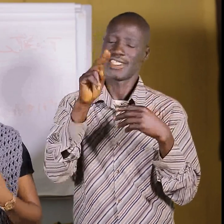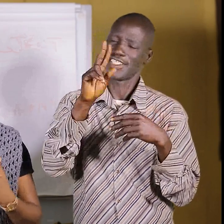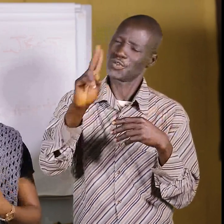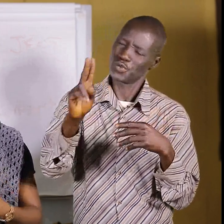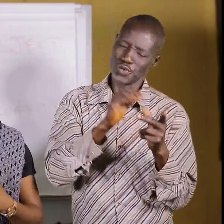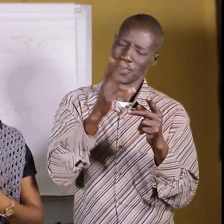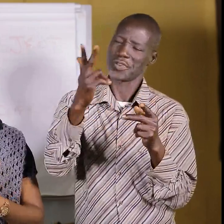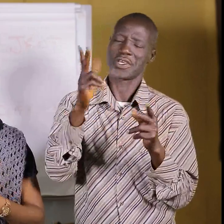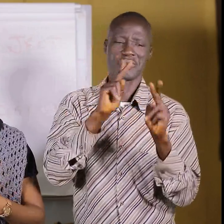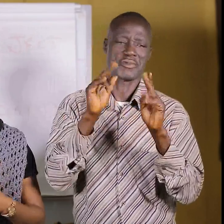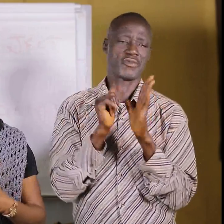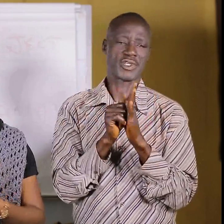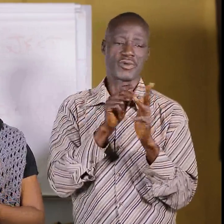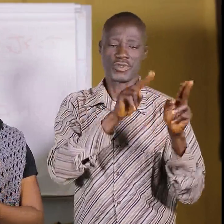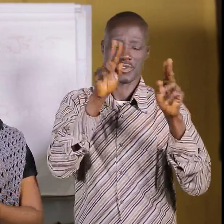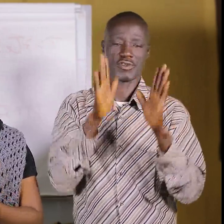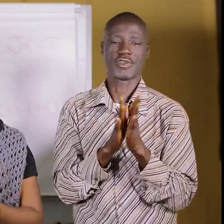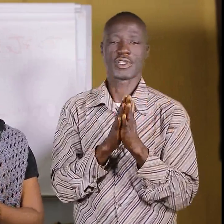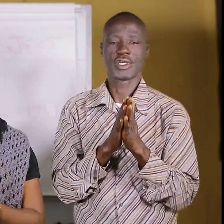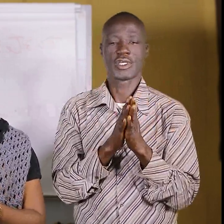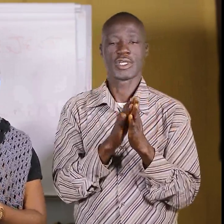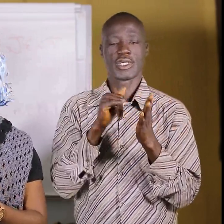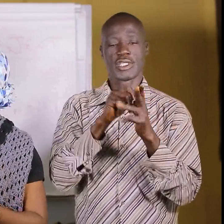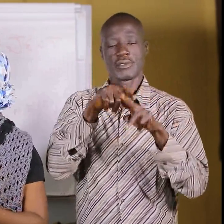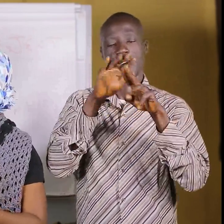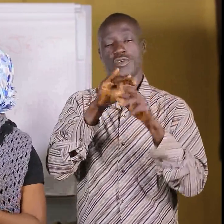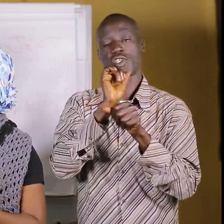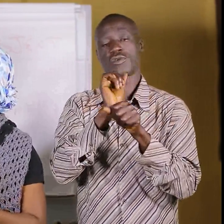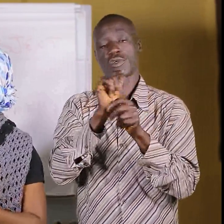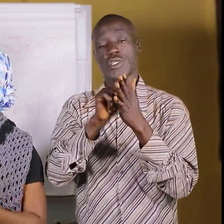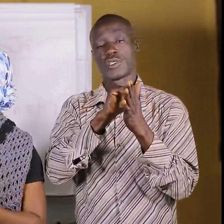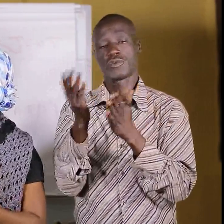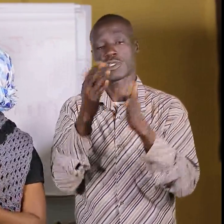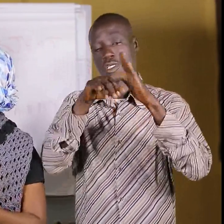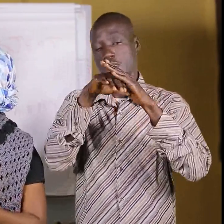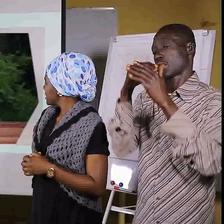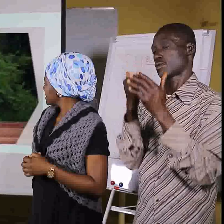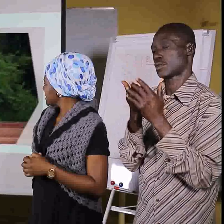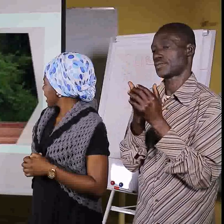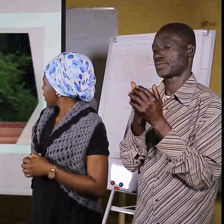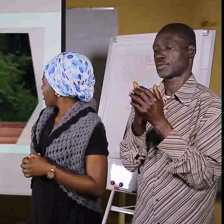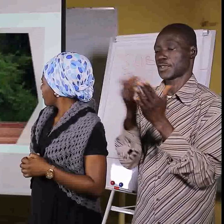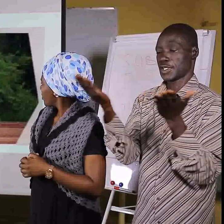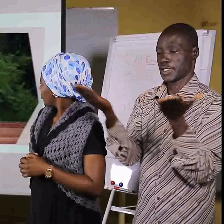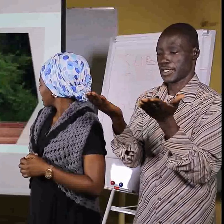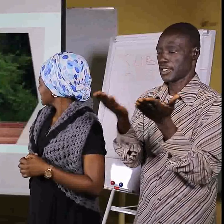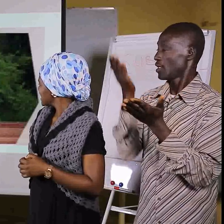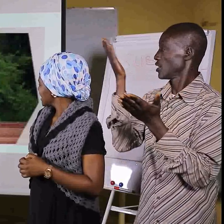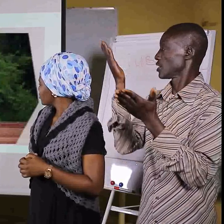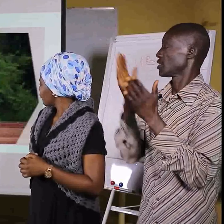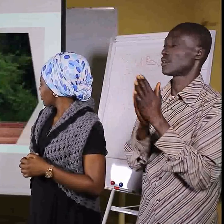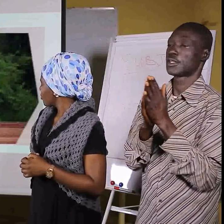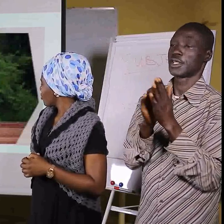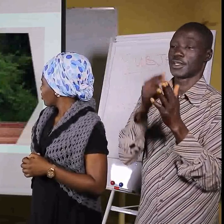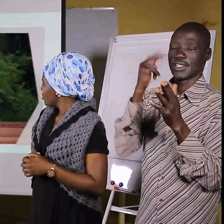surveyors depending on the nature and magnitude of the work to be carried out. Now, in this diagram, we can